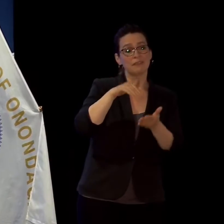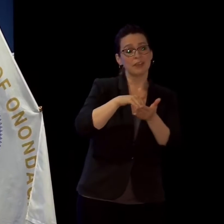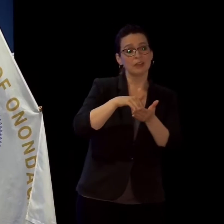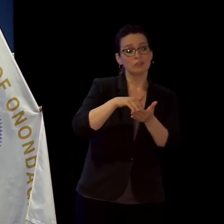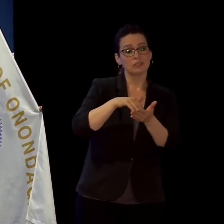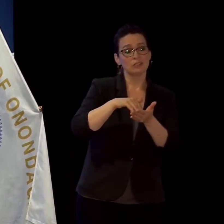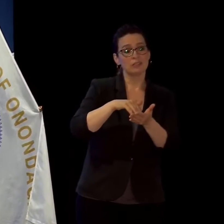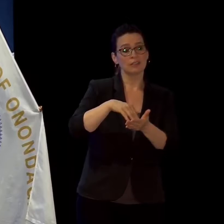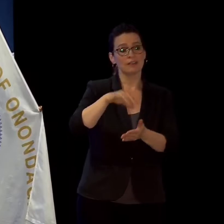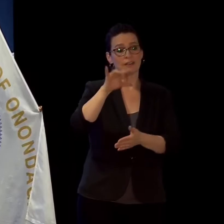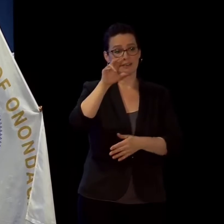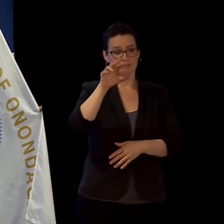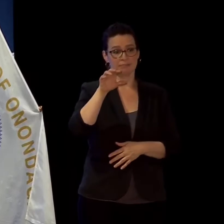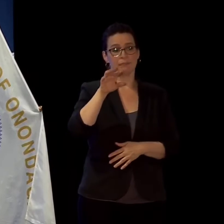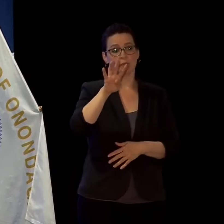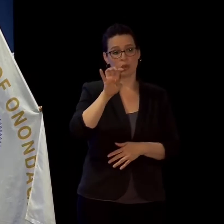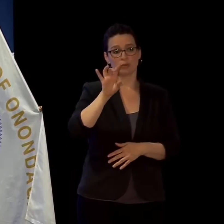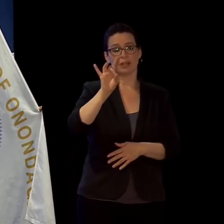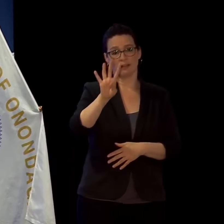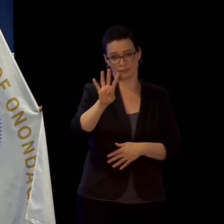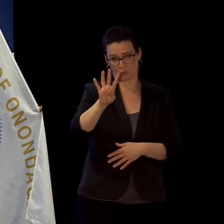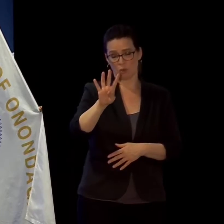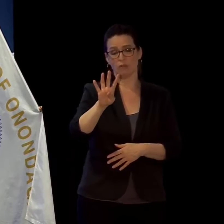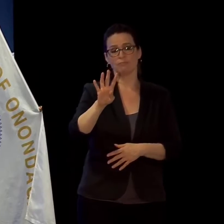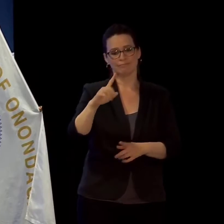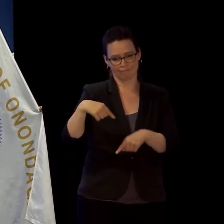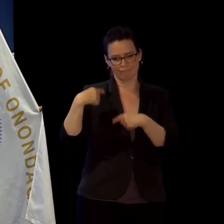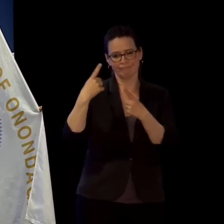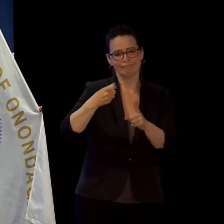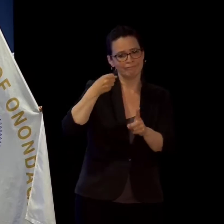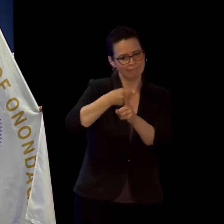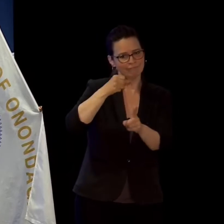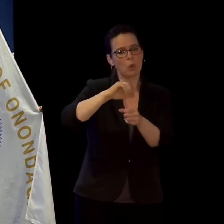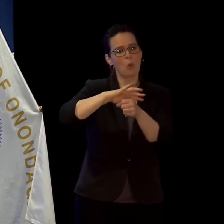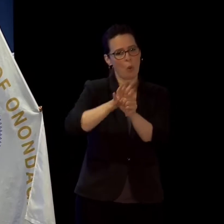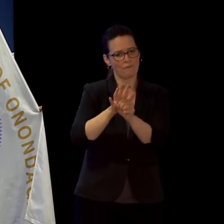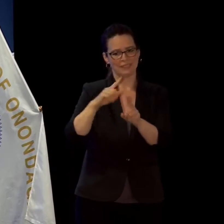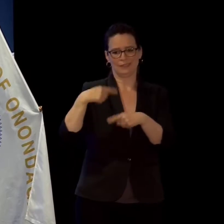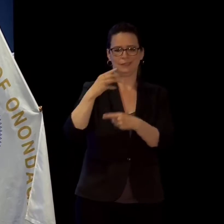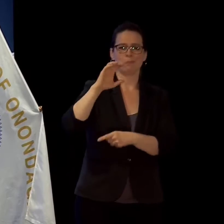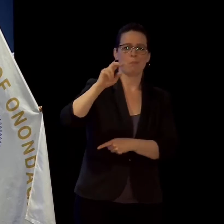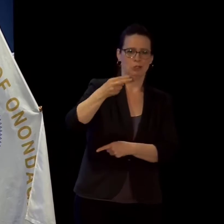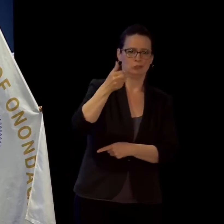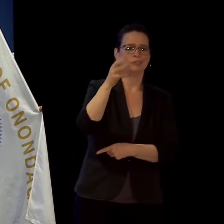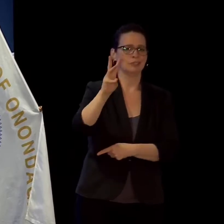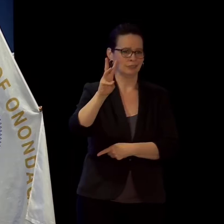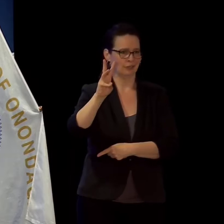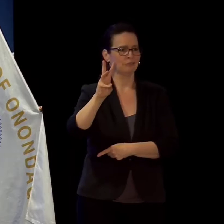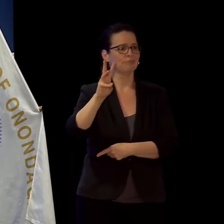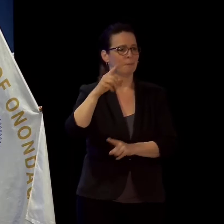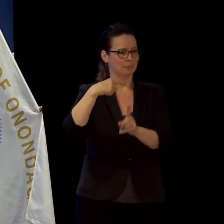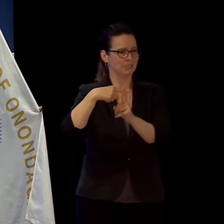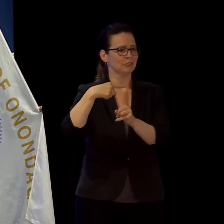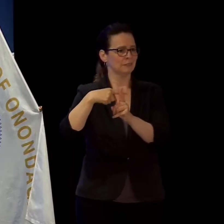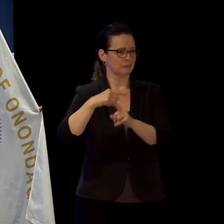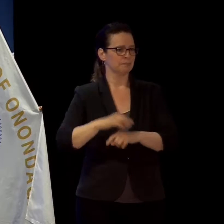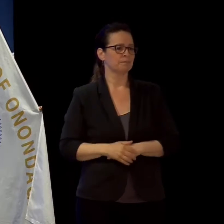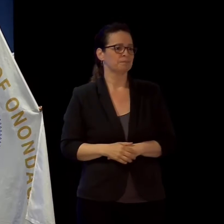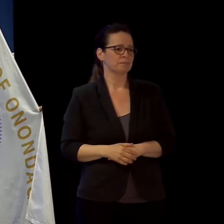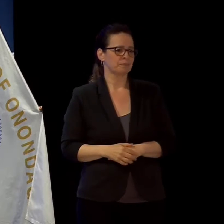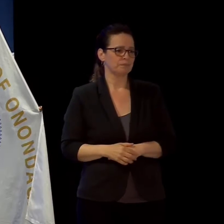cases identified since March 16th of 2020. That's 92 new cases.